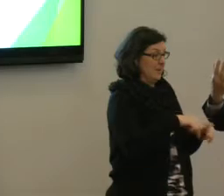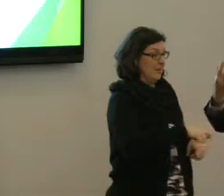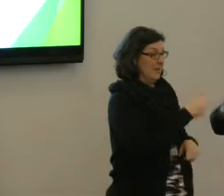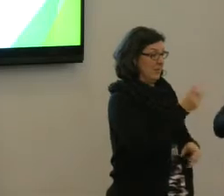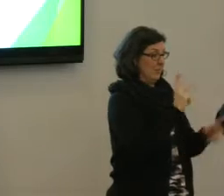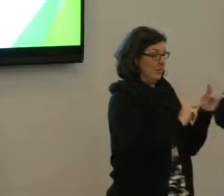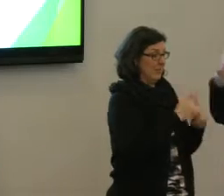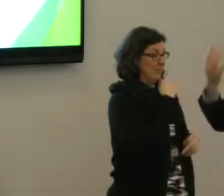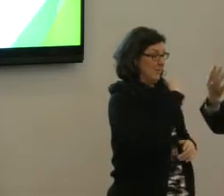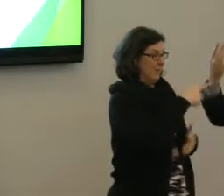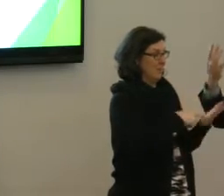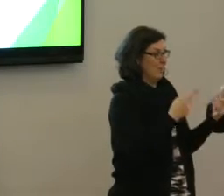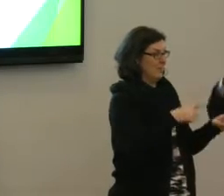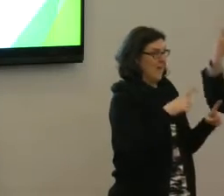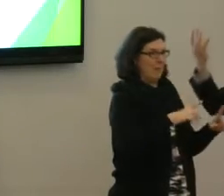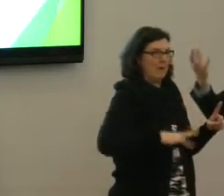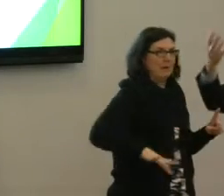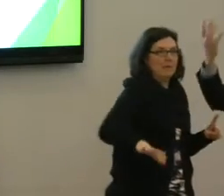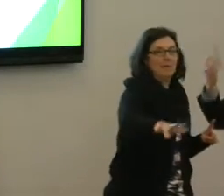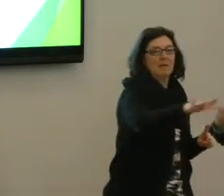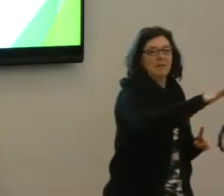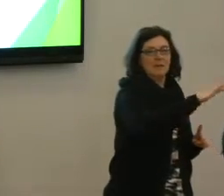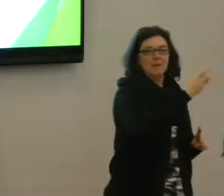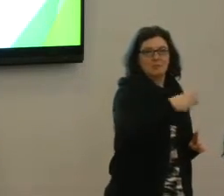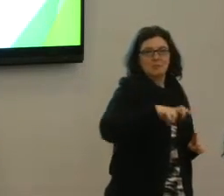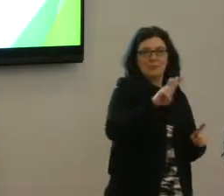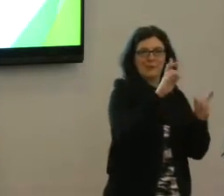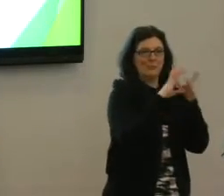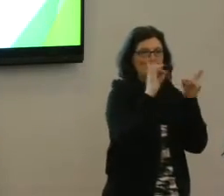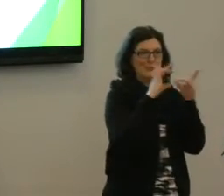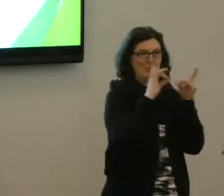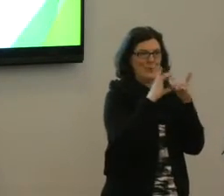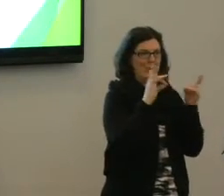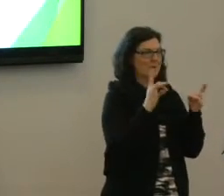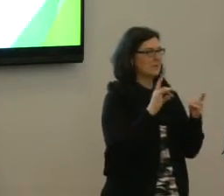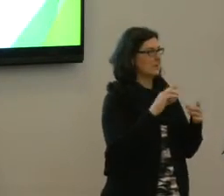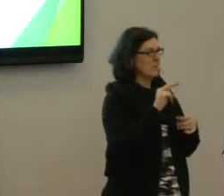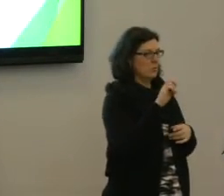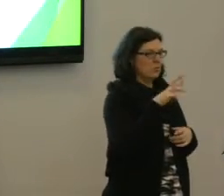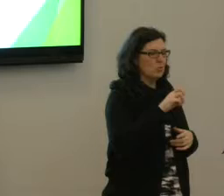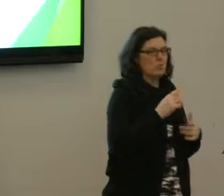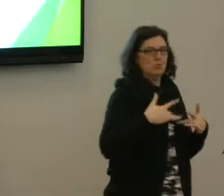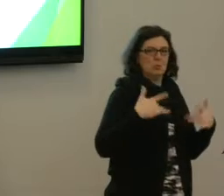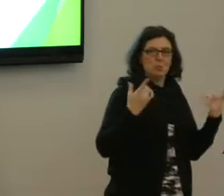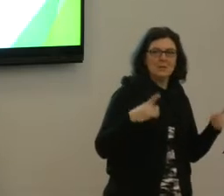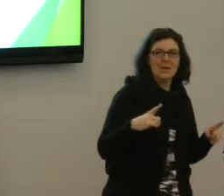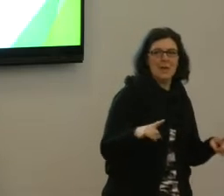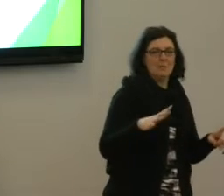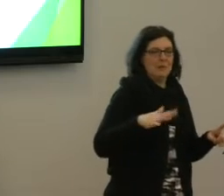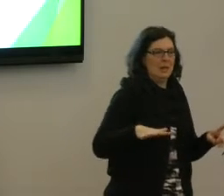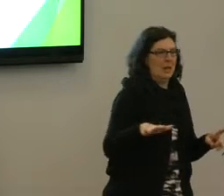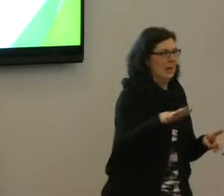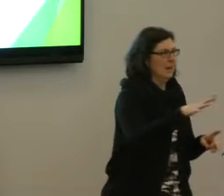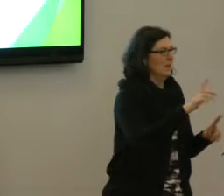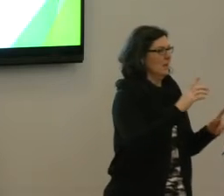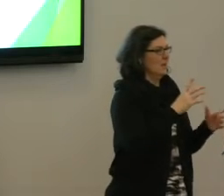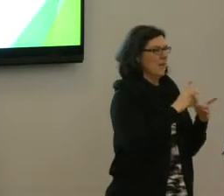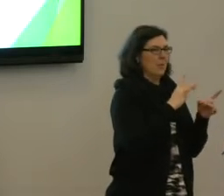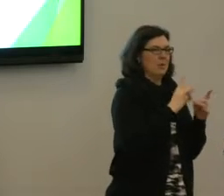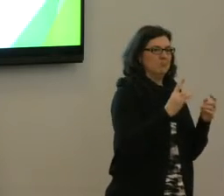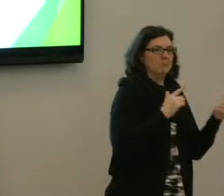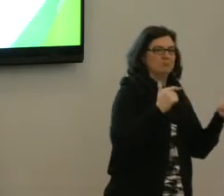on and to practice, to share some news and to tell them about different parts of the world. They were